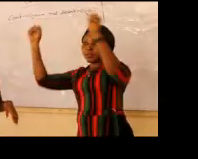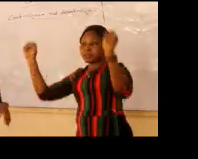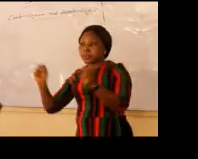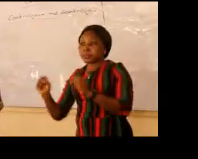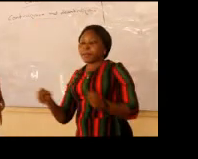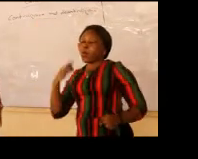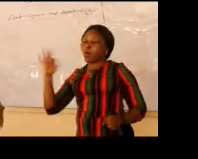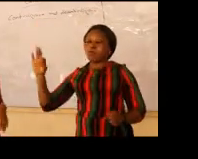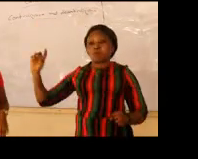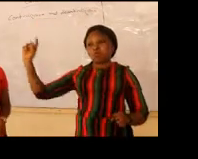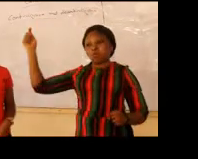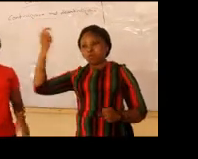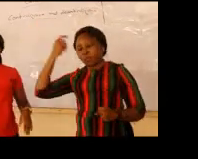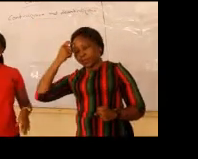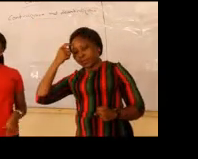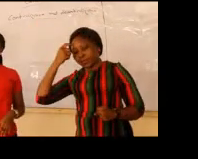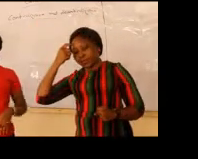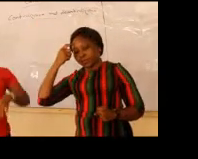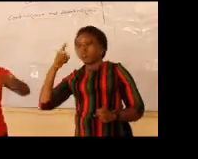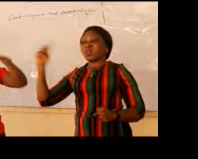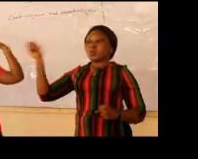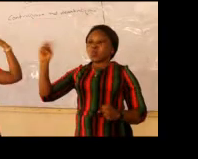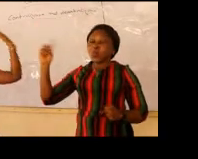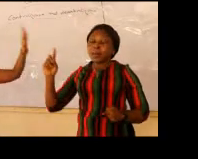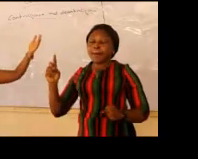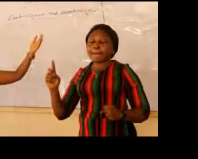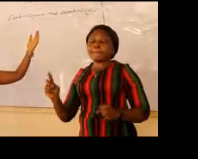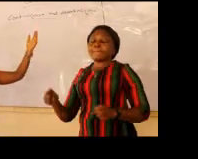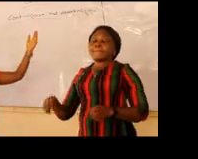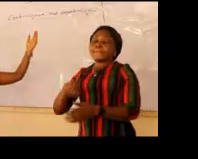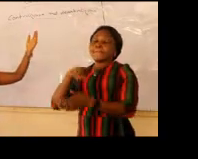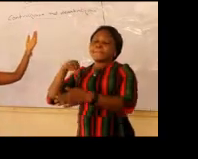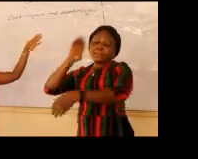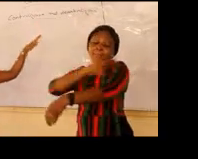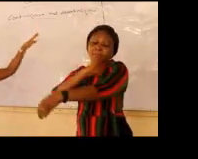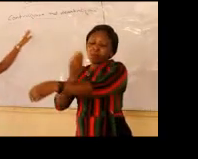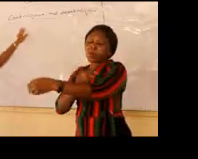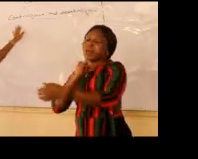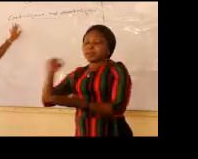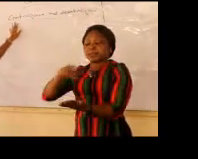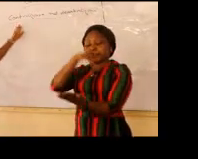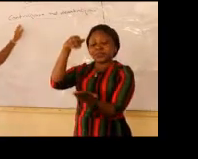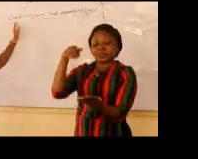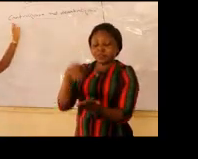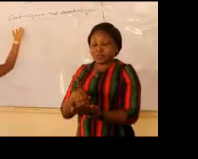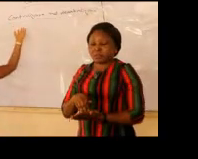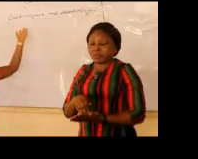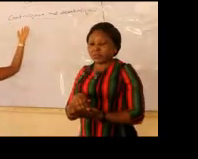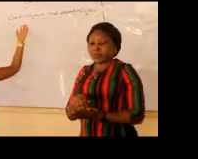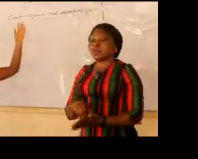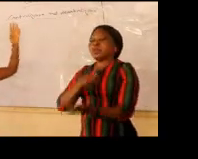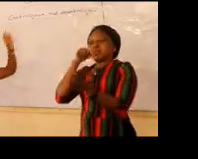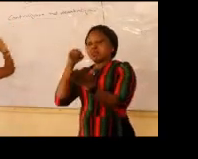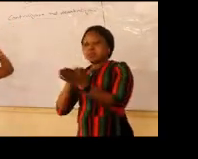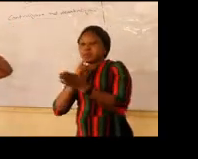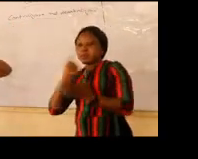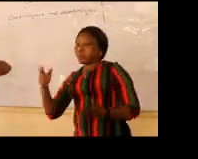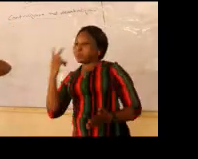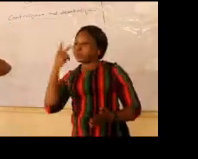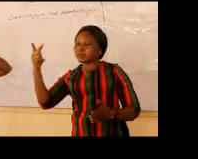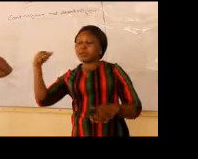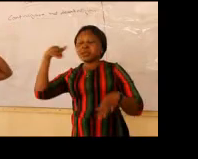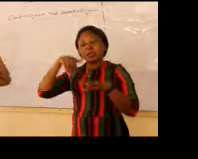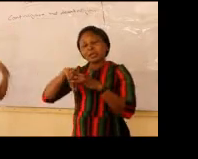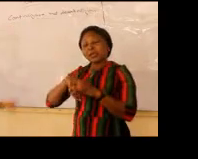unitary government is that type of government where power is centralized. So this centralization is often seen in a